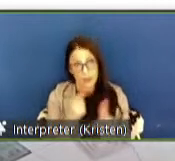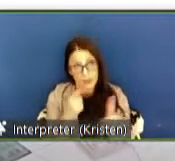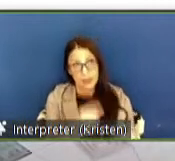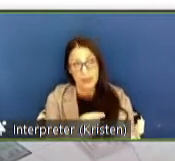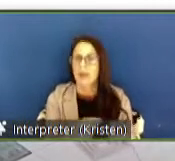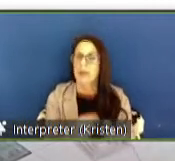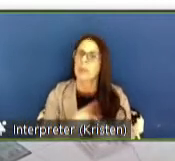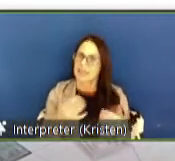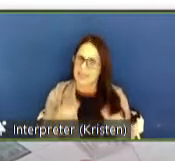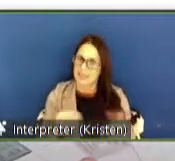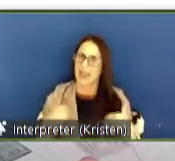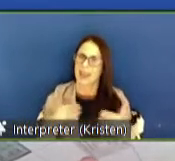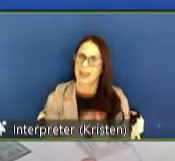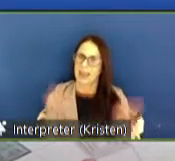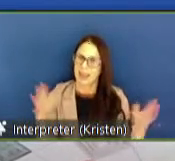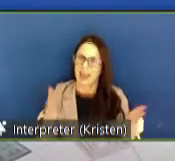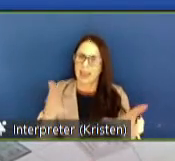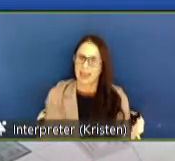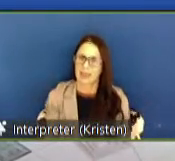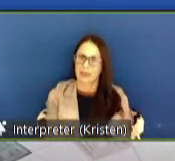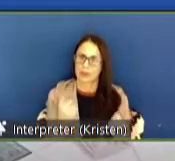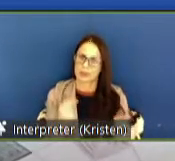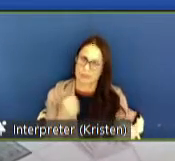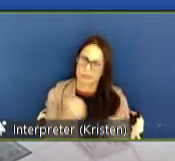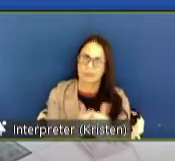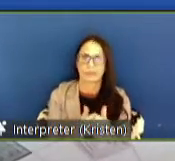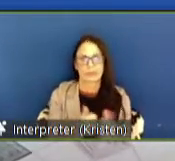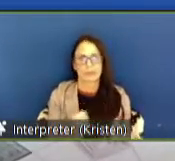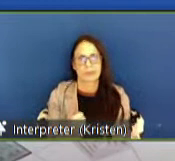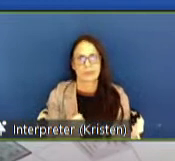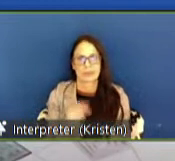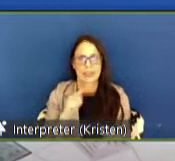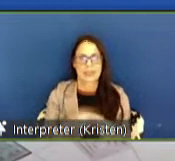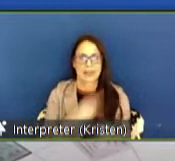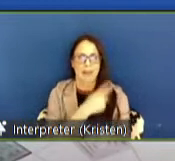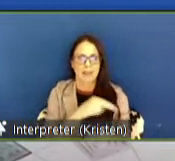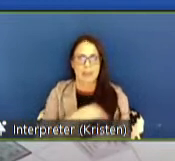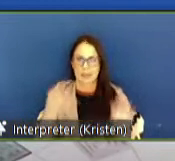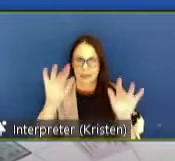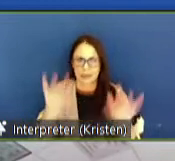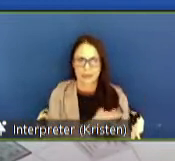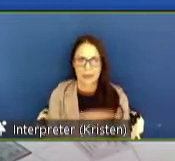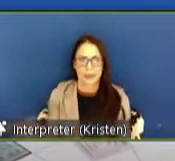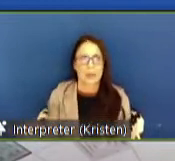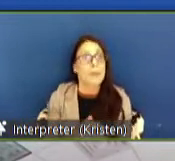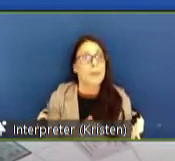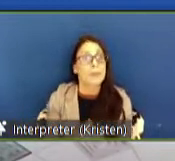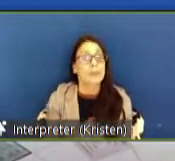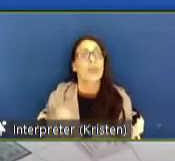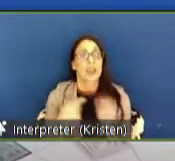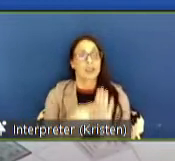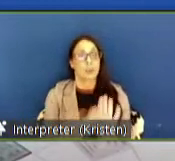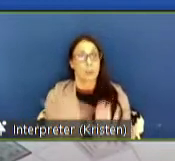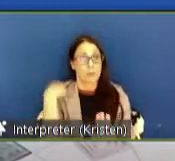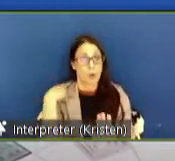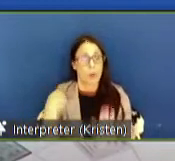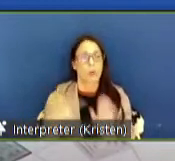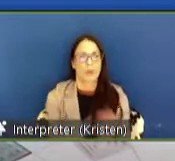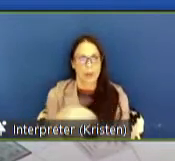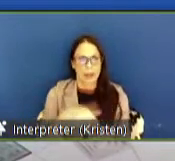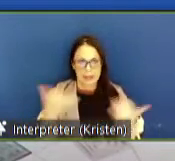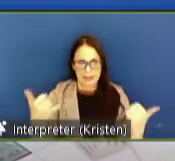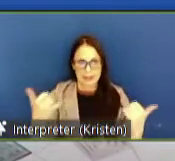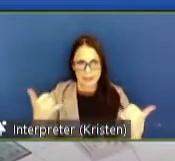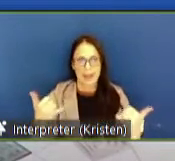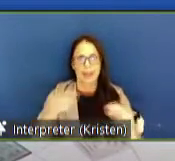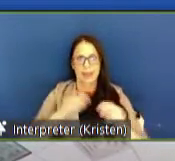empty out. Next slide, please. As we've shown you this slide before, we show it again today, where we see